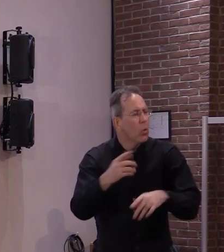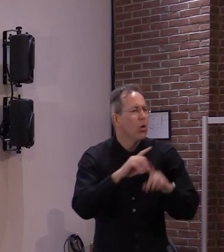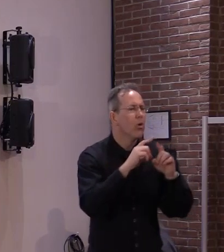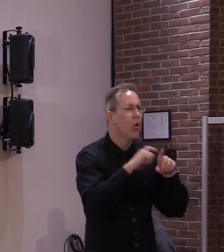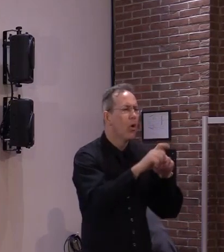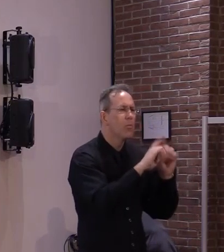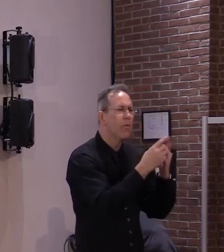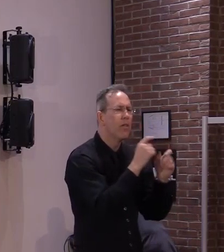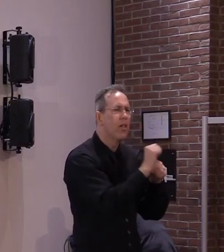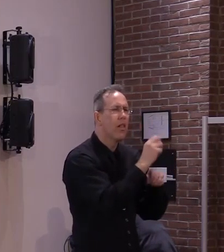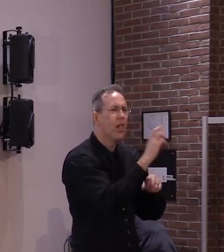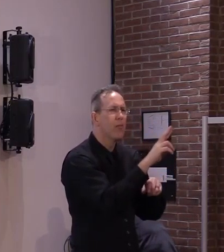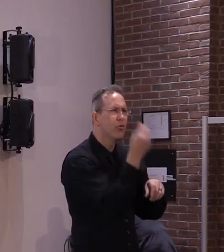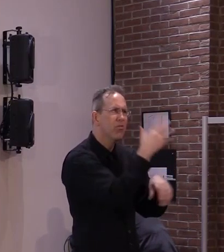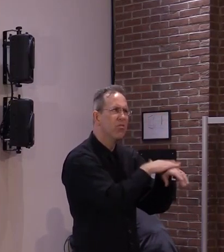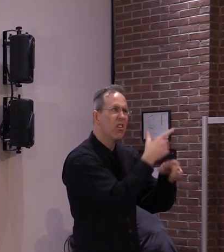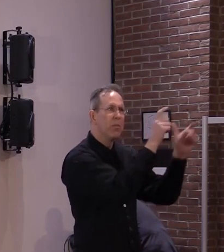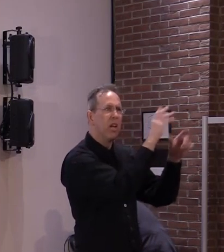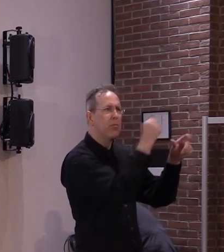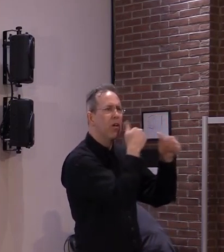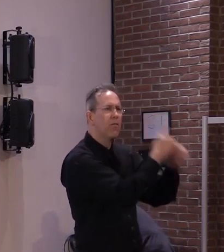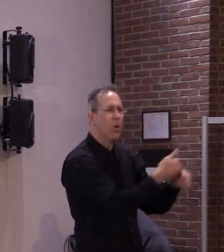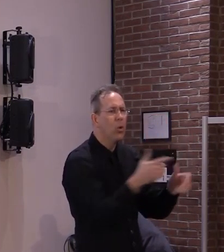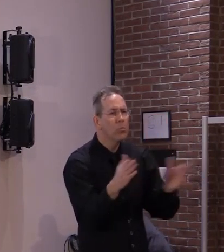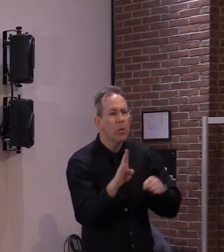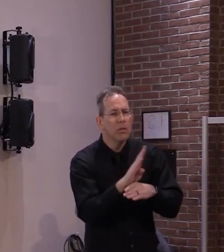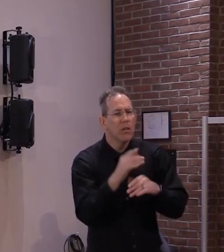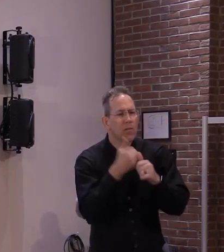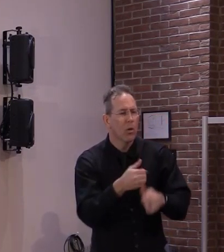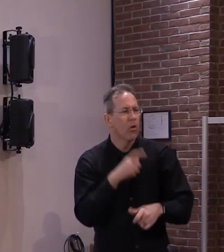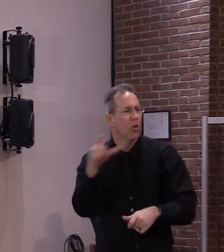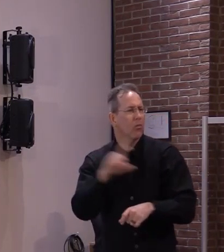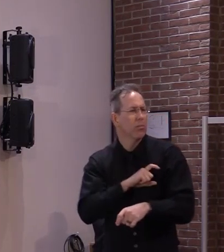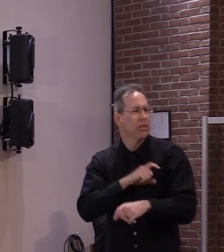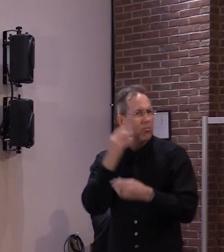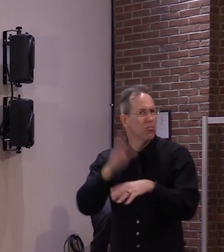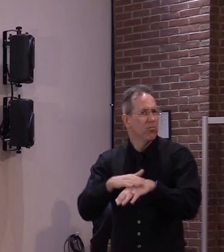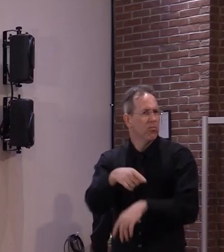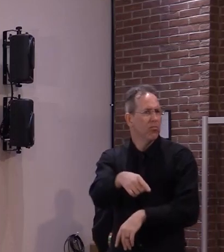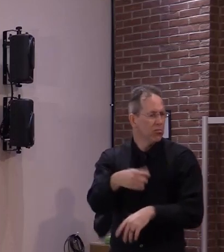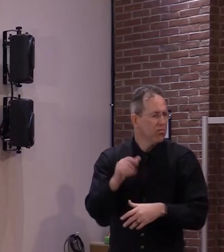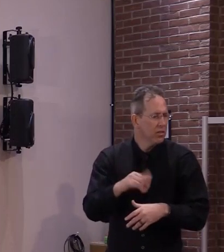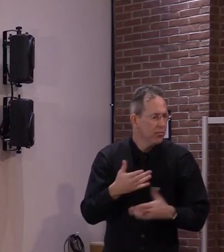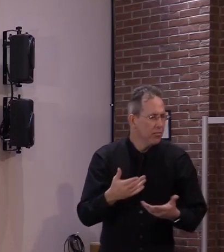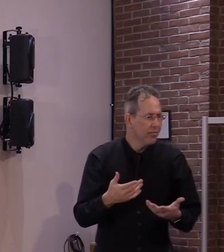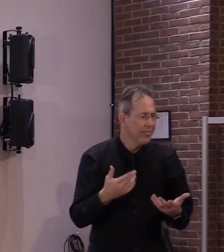And that's it. Thanks for tuning in, and we'll see you again on Friday.